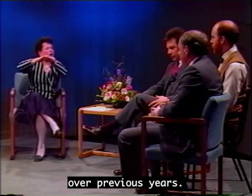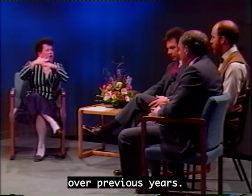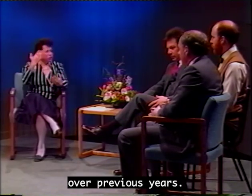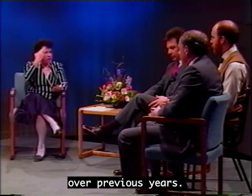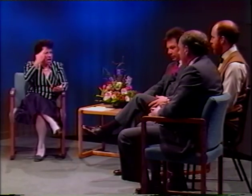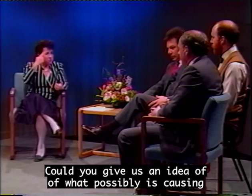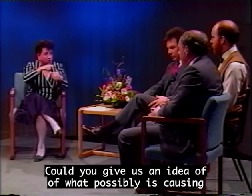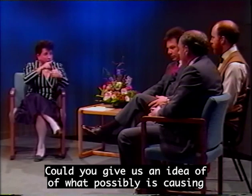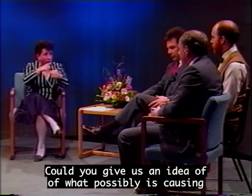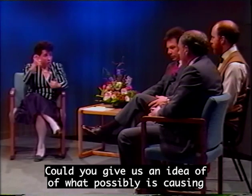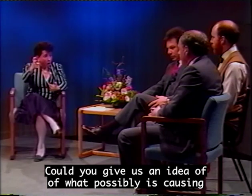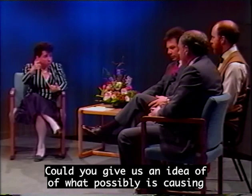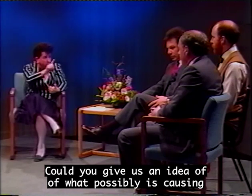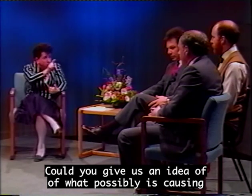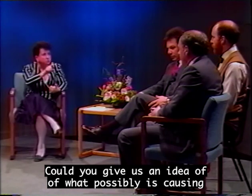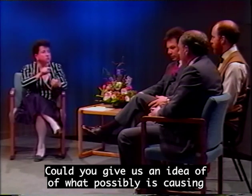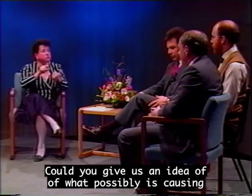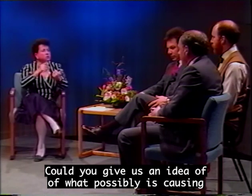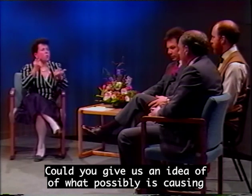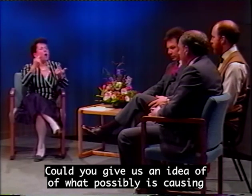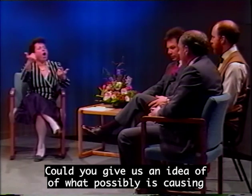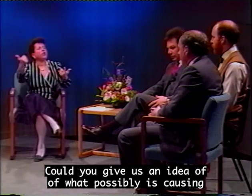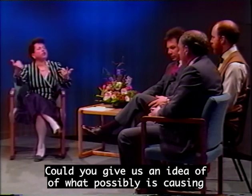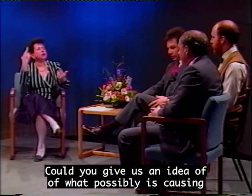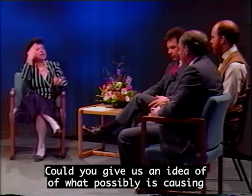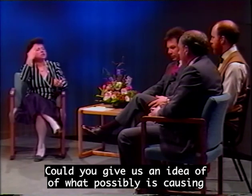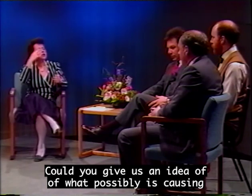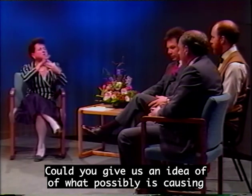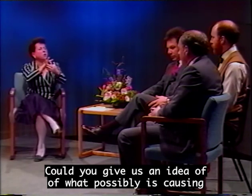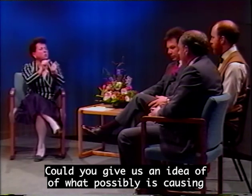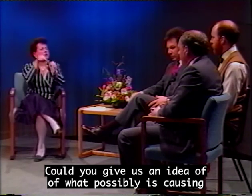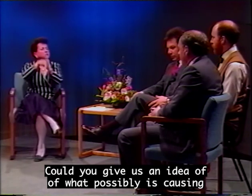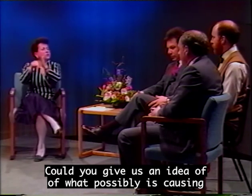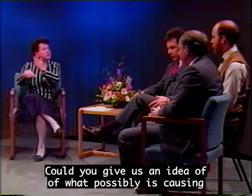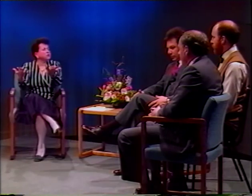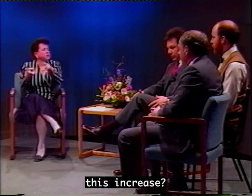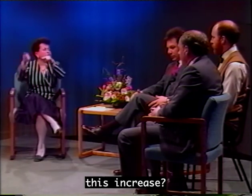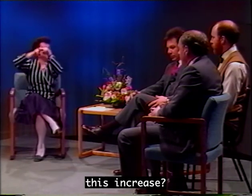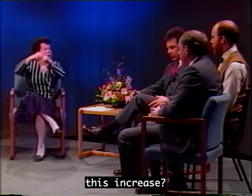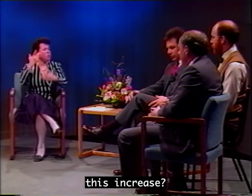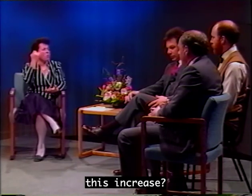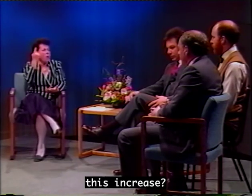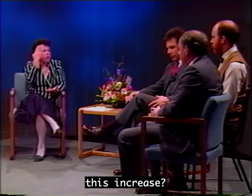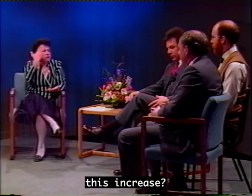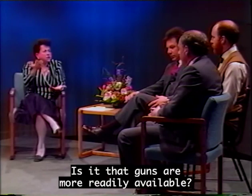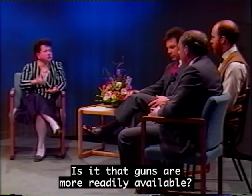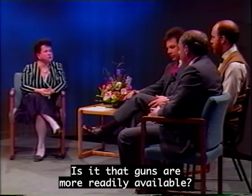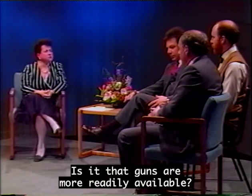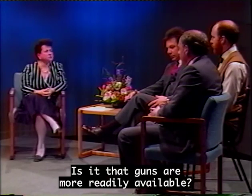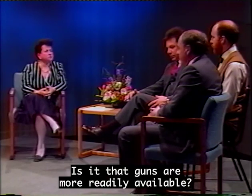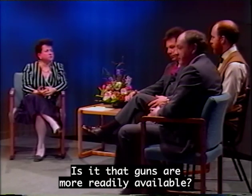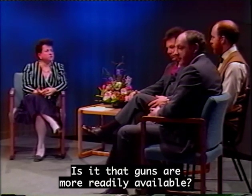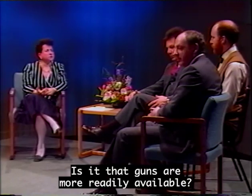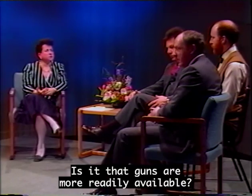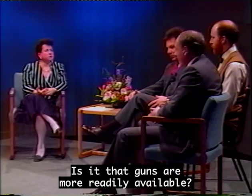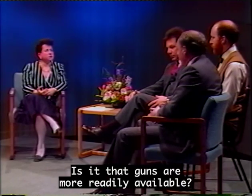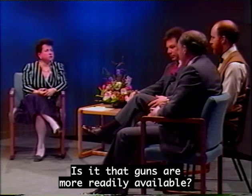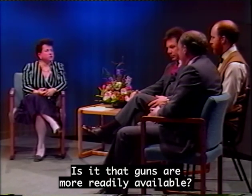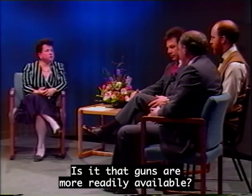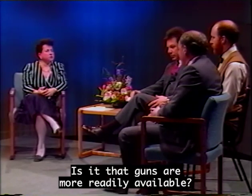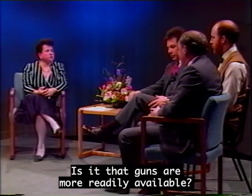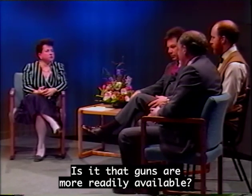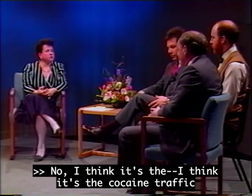years. Could you give us an idea of what possibly is causing this increase? Is it that guns are